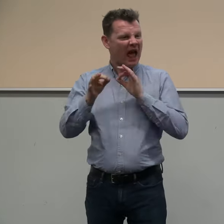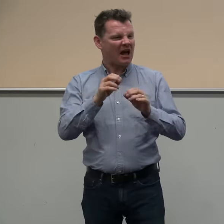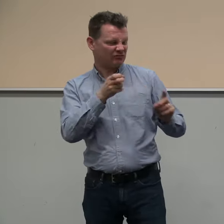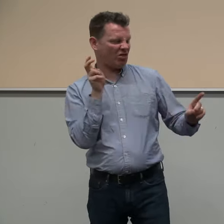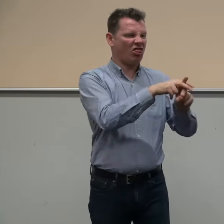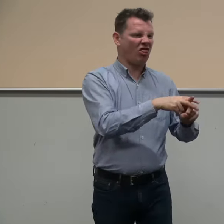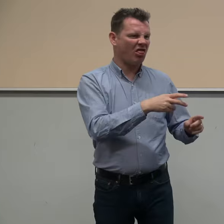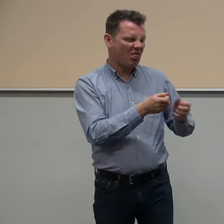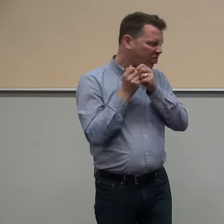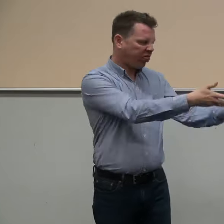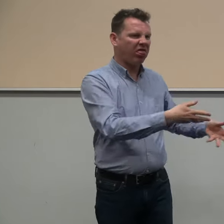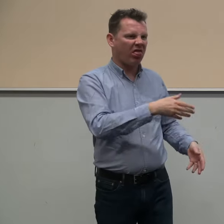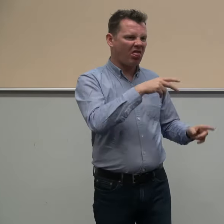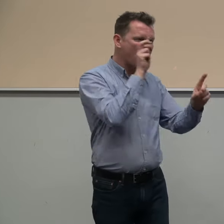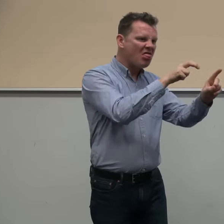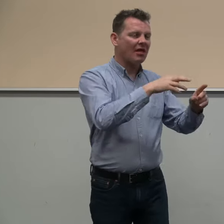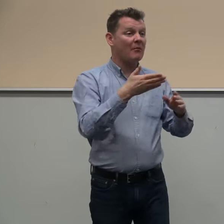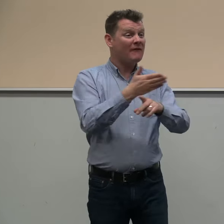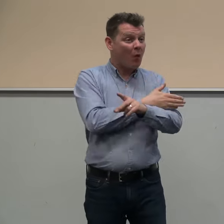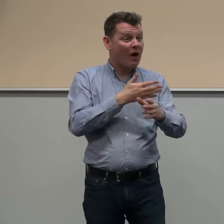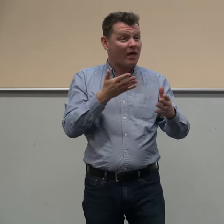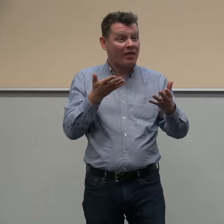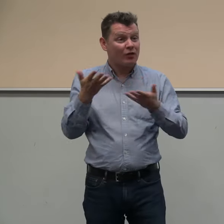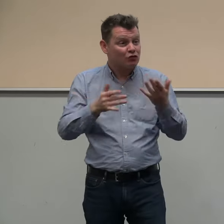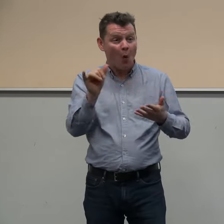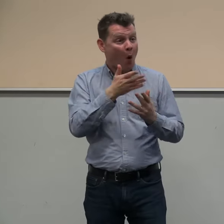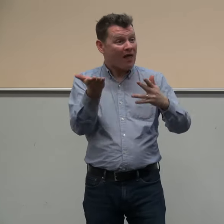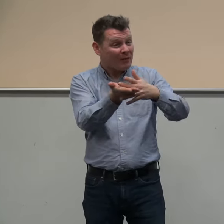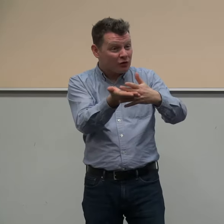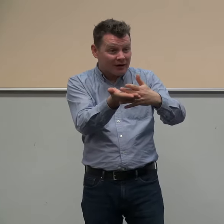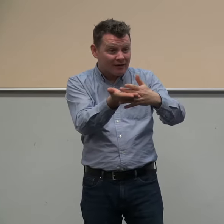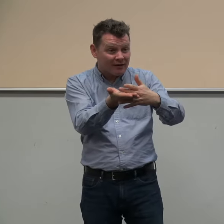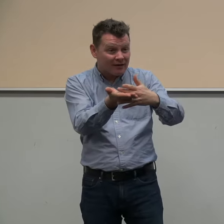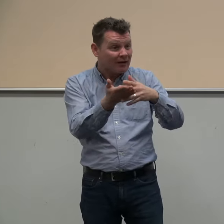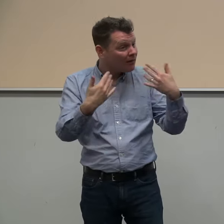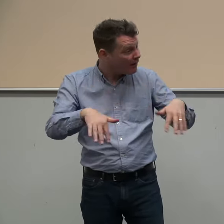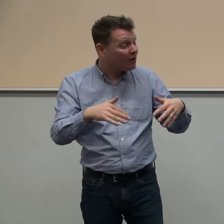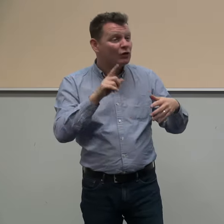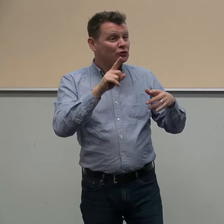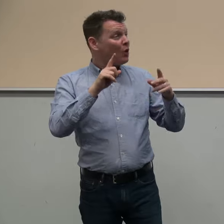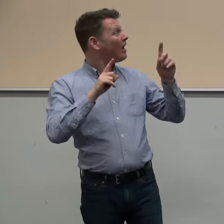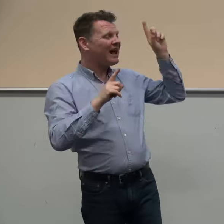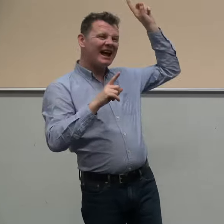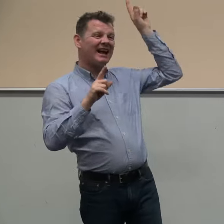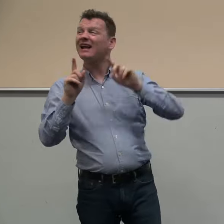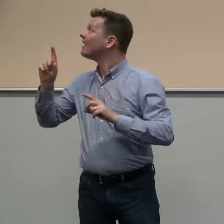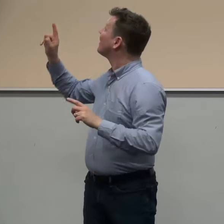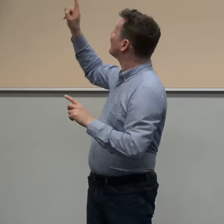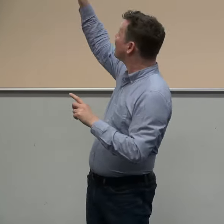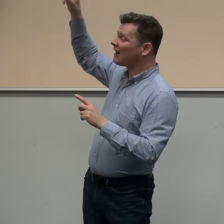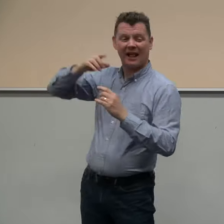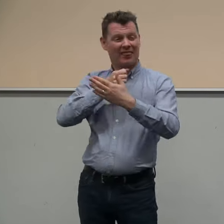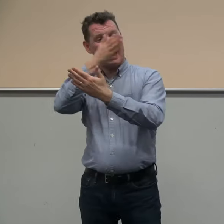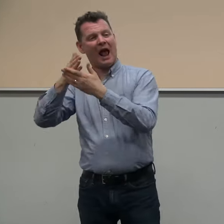just before the start of the show or in the interval. So at that end of the chain, that's a bit iffy. There's